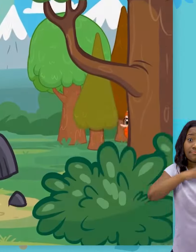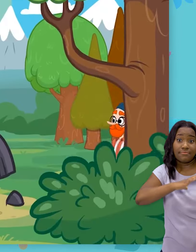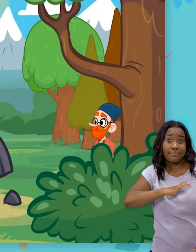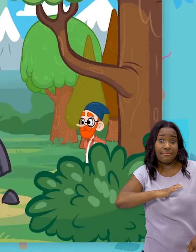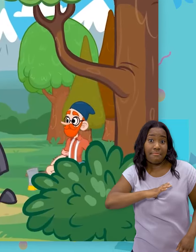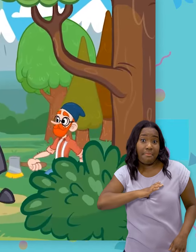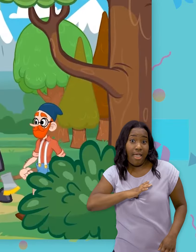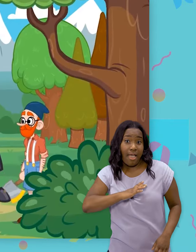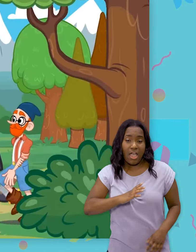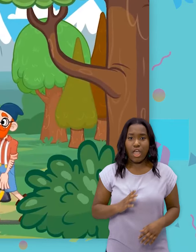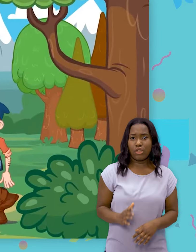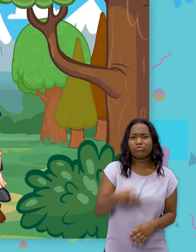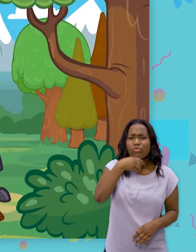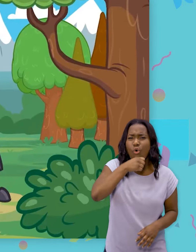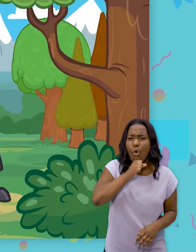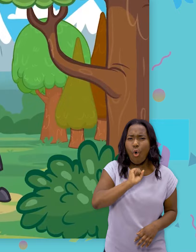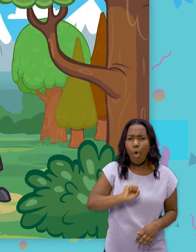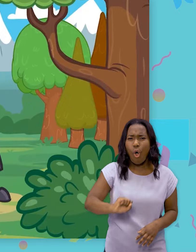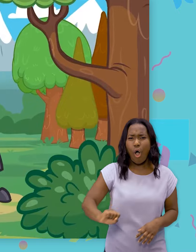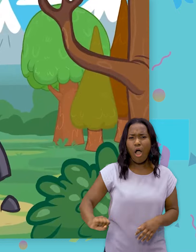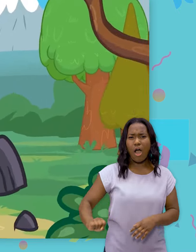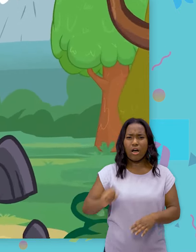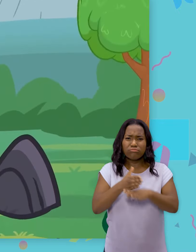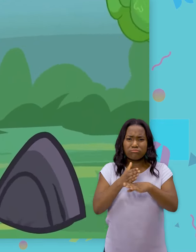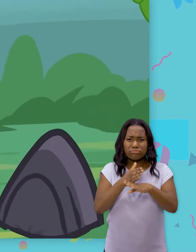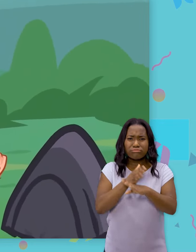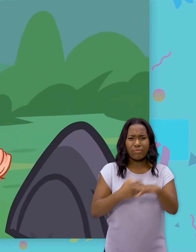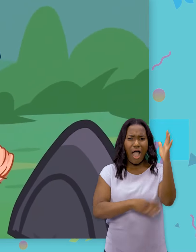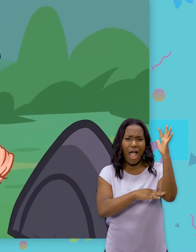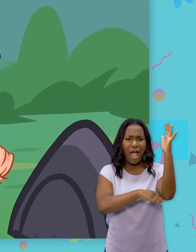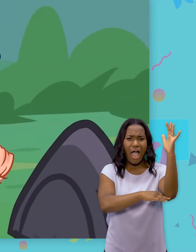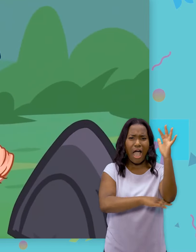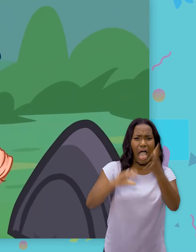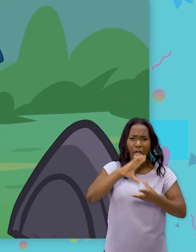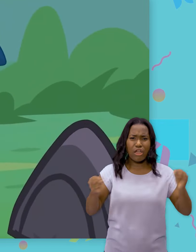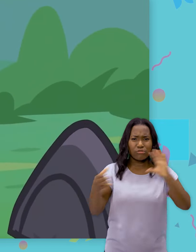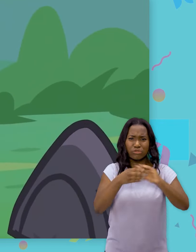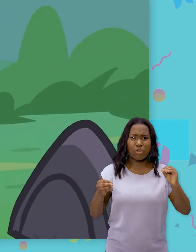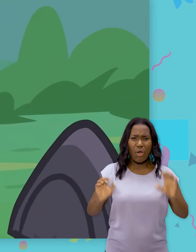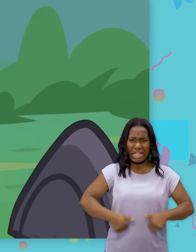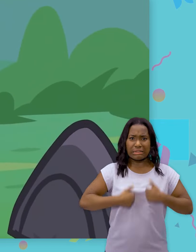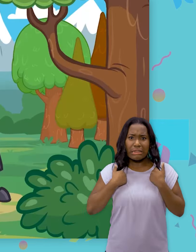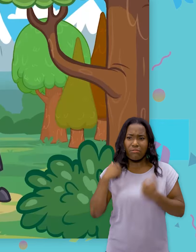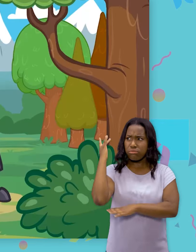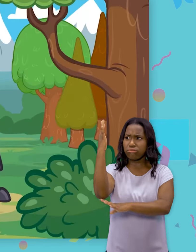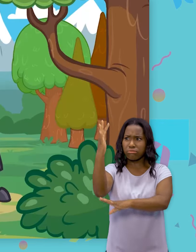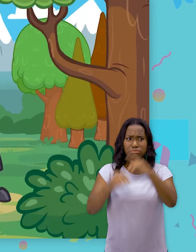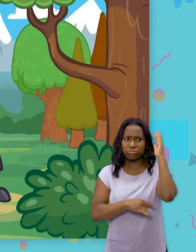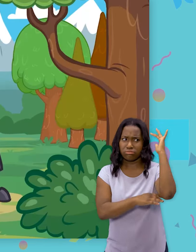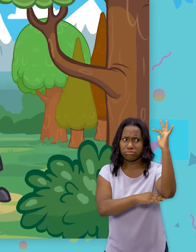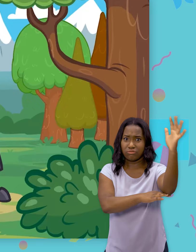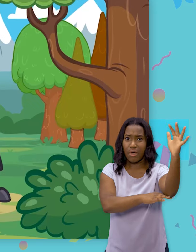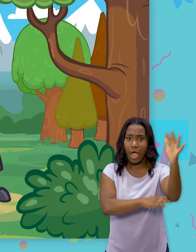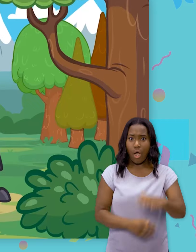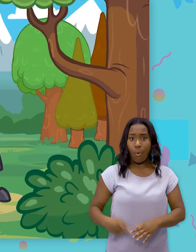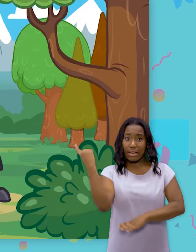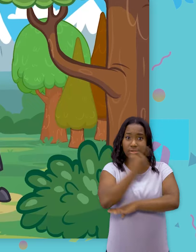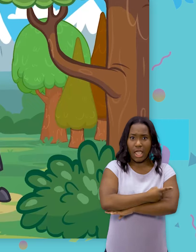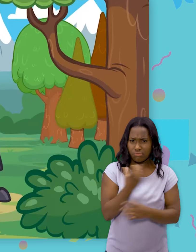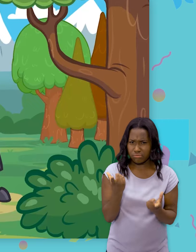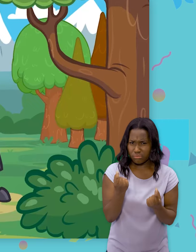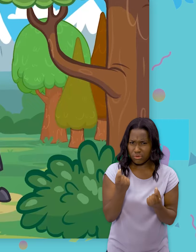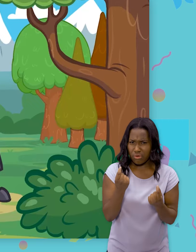Once upon a time, there was an old lumberjack that worked in this forest. And one day, when he wanted